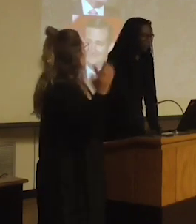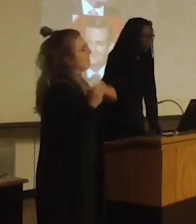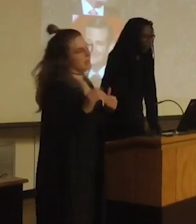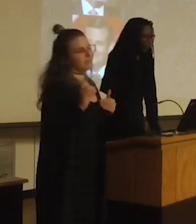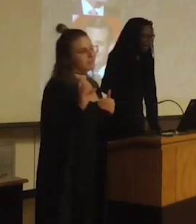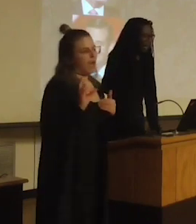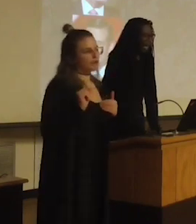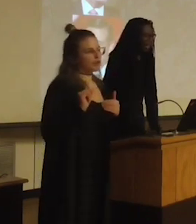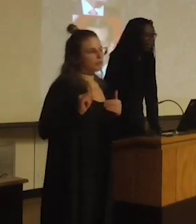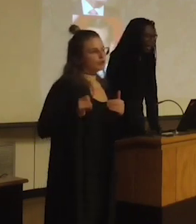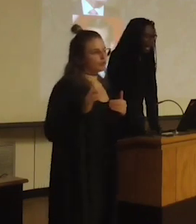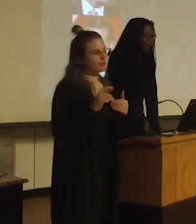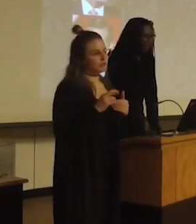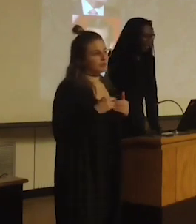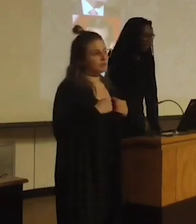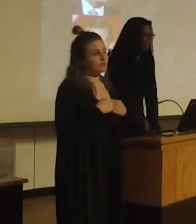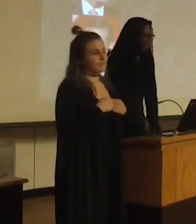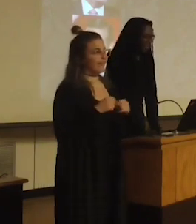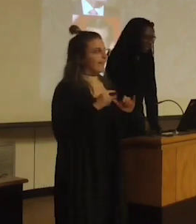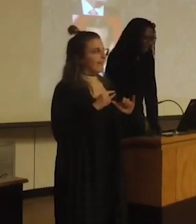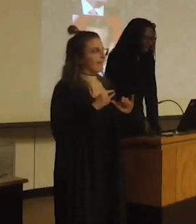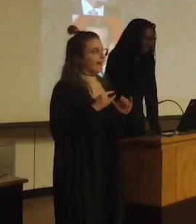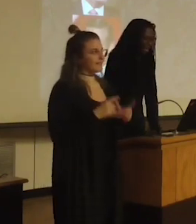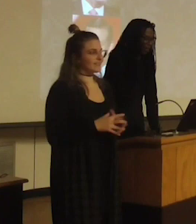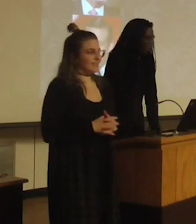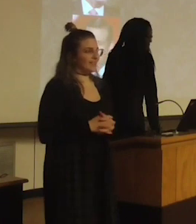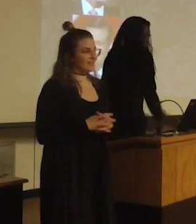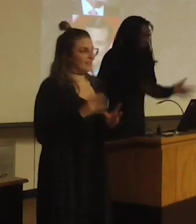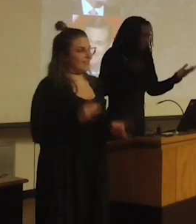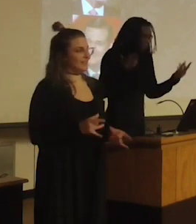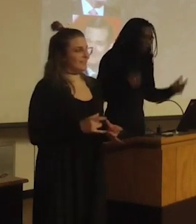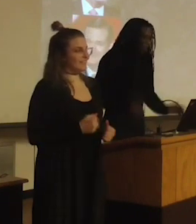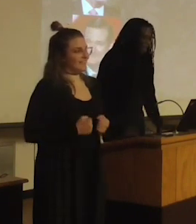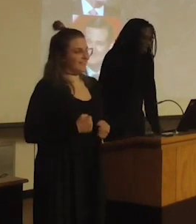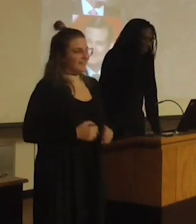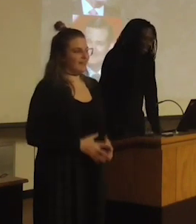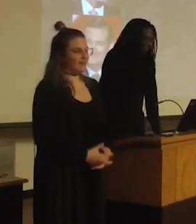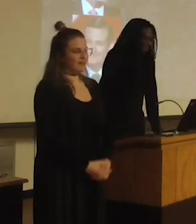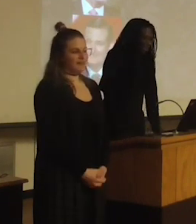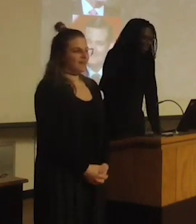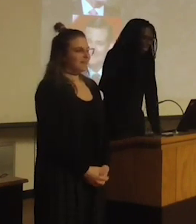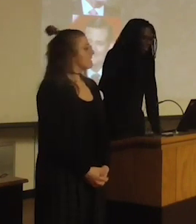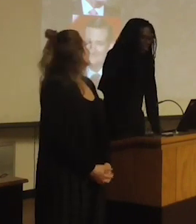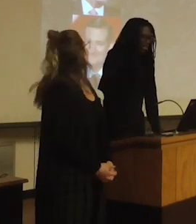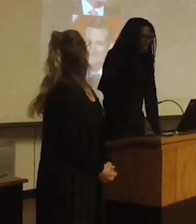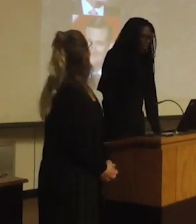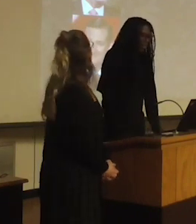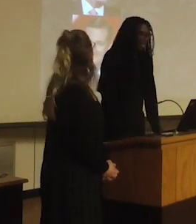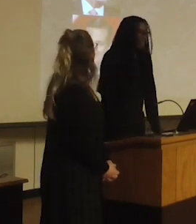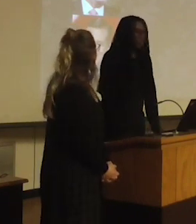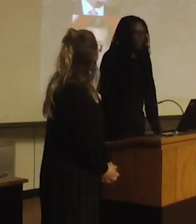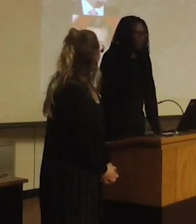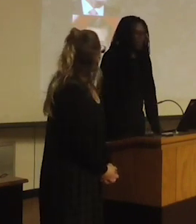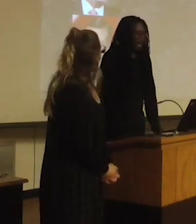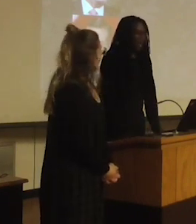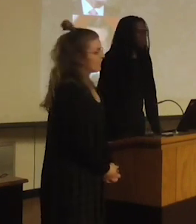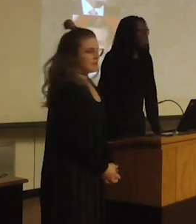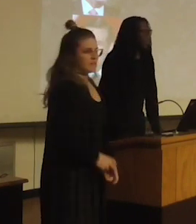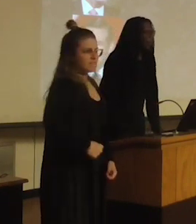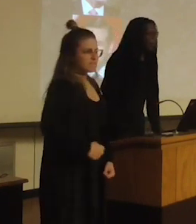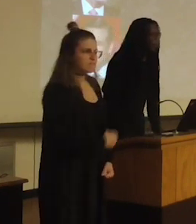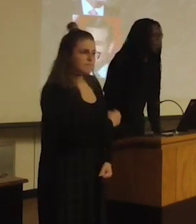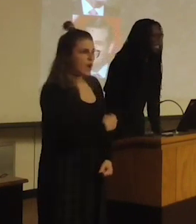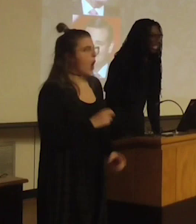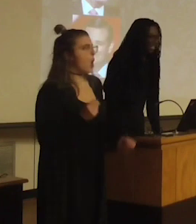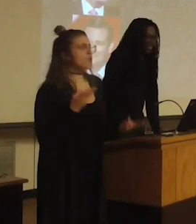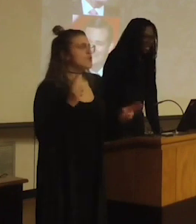Donald Trump Jr., who says, I love cows. They're delicious. Mark Meadows says, with this Green New Deal, they're trying to get rid of all the cows.